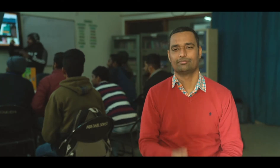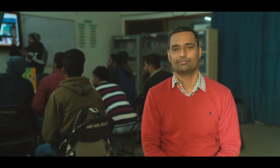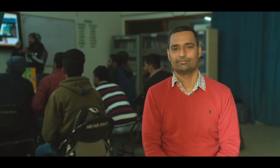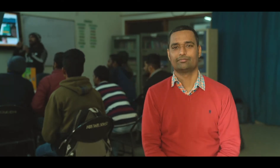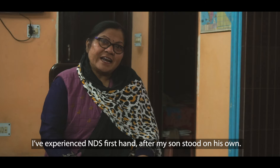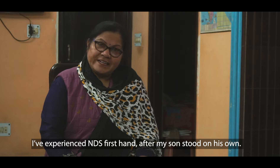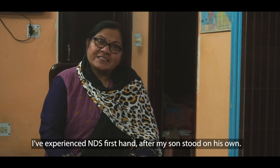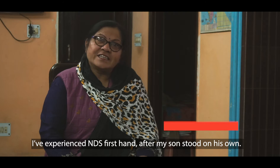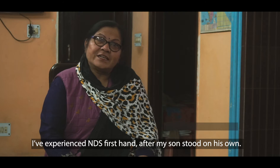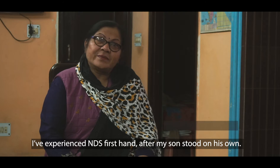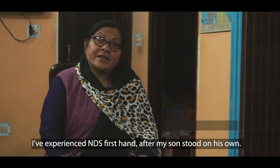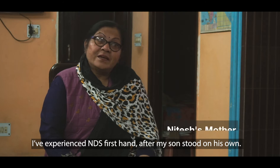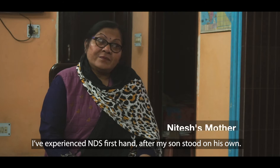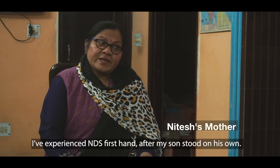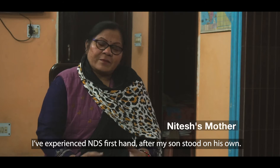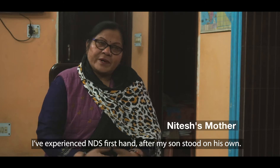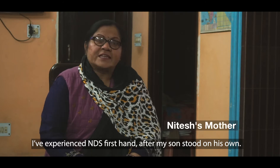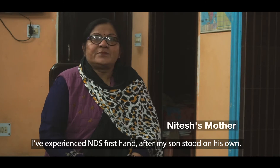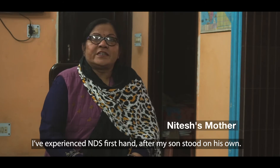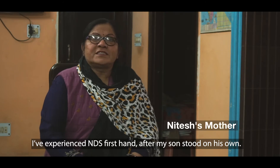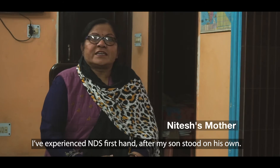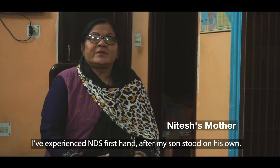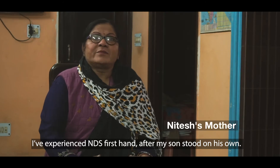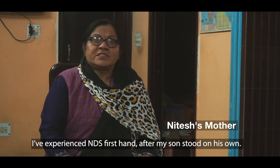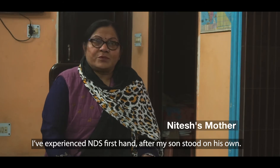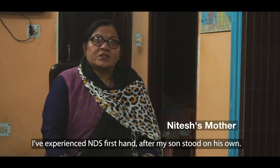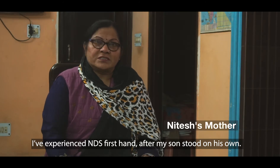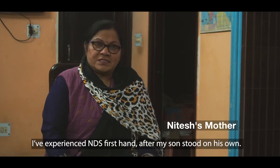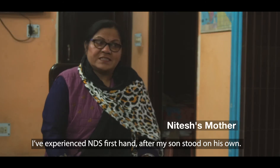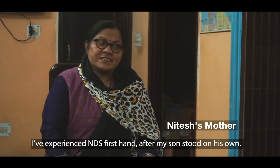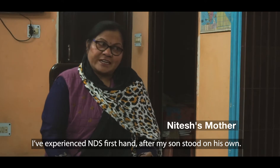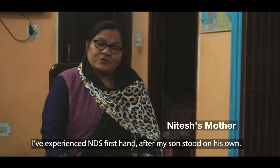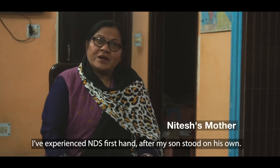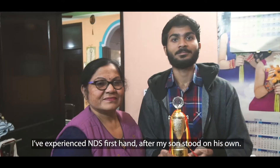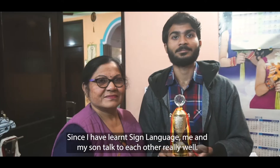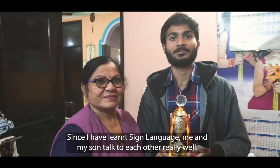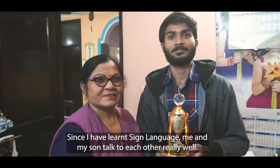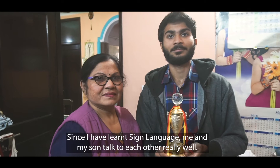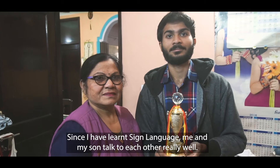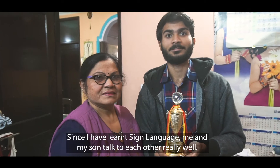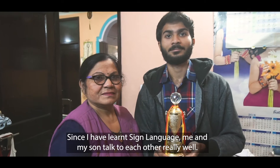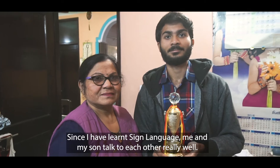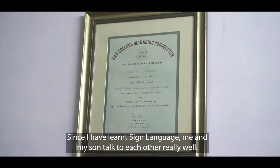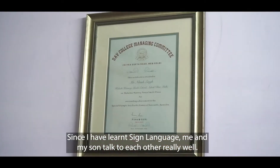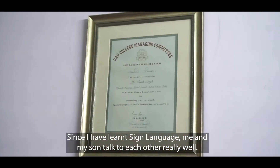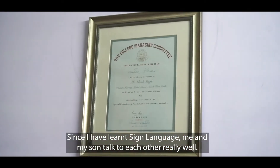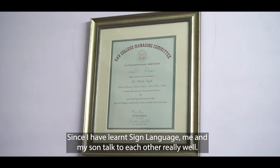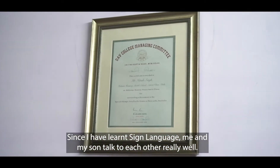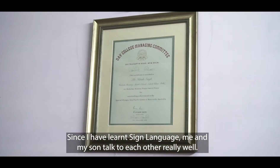I have a great for NDS. that my child stands well. When I learned this language, my